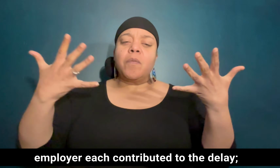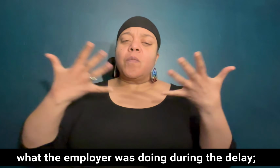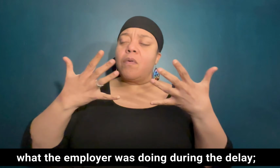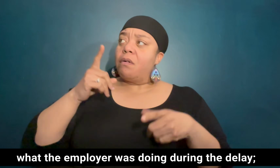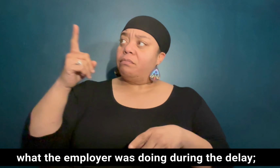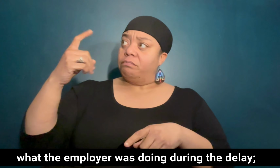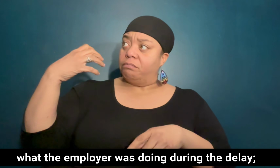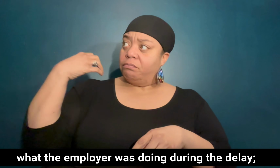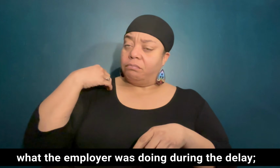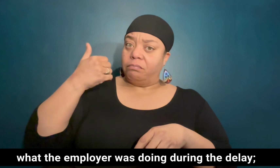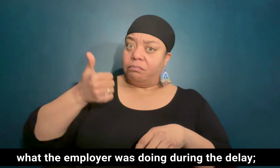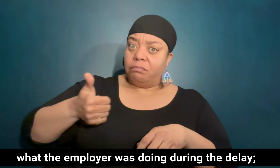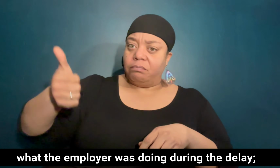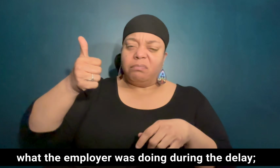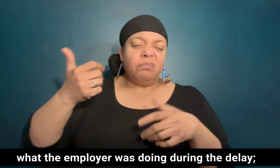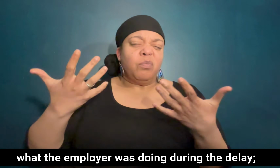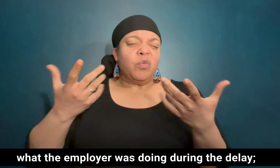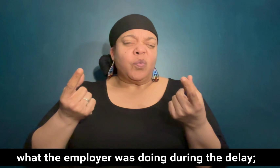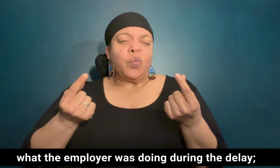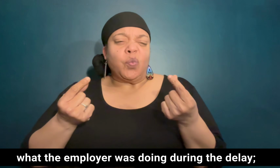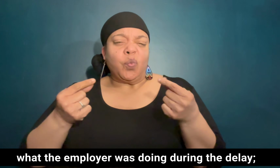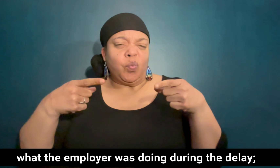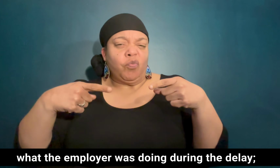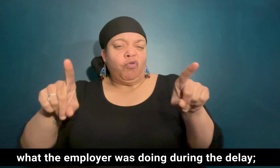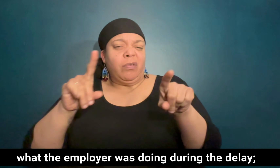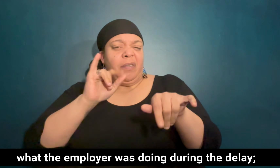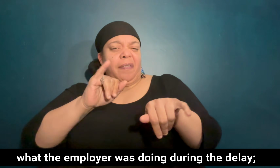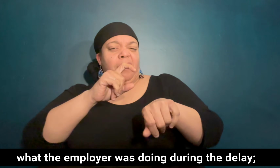what the employer was doing during the delay,